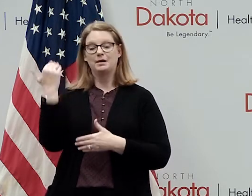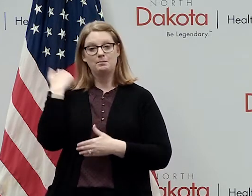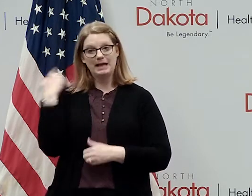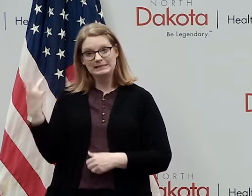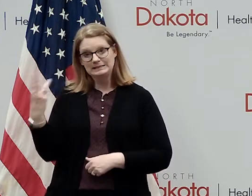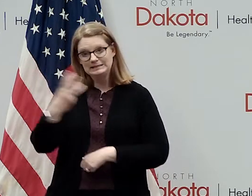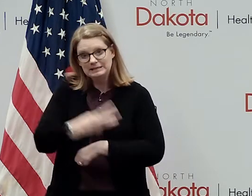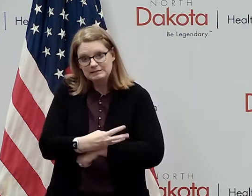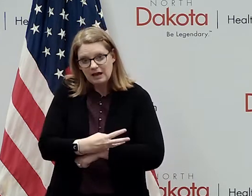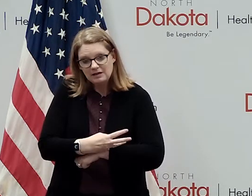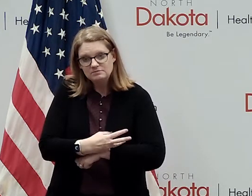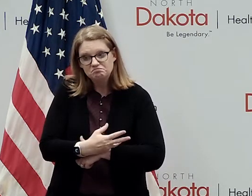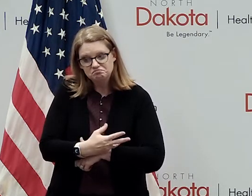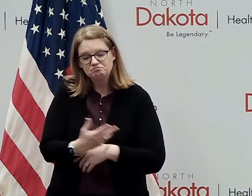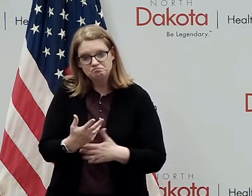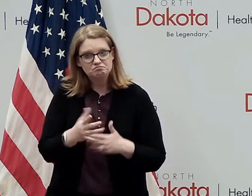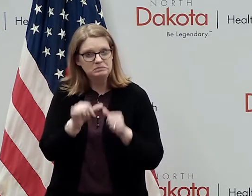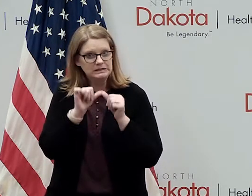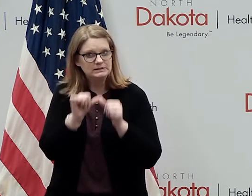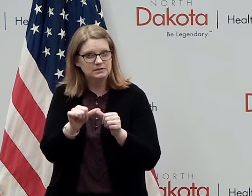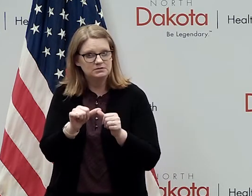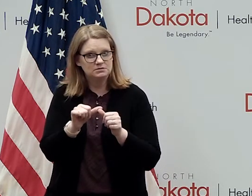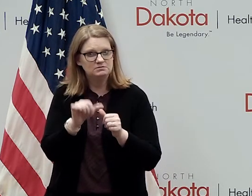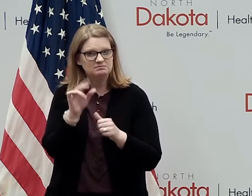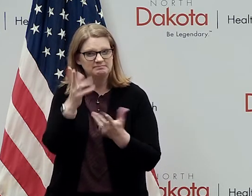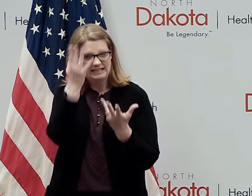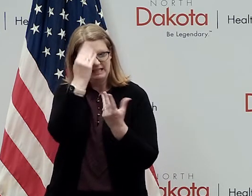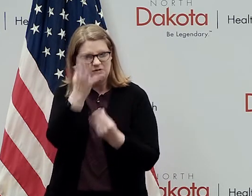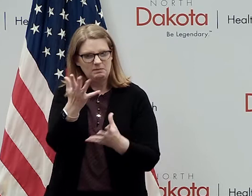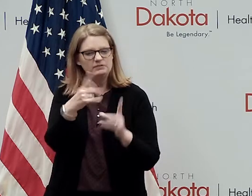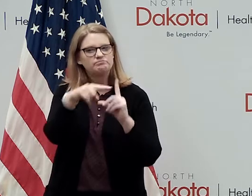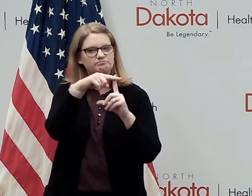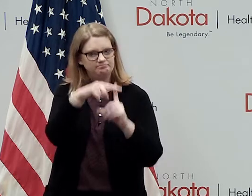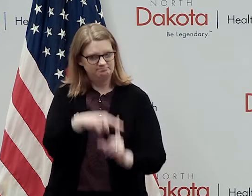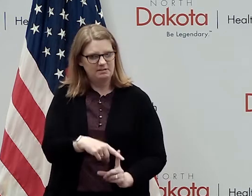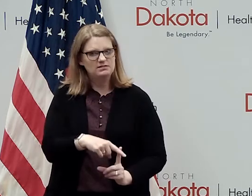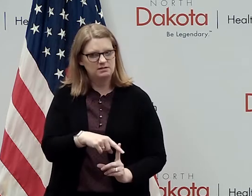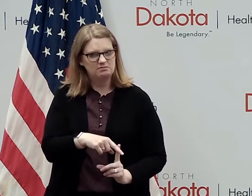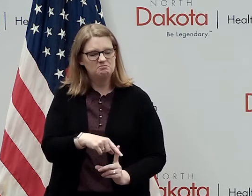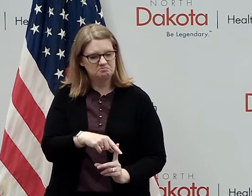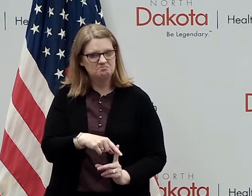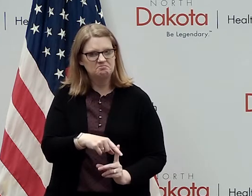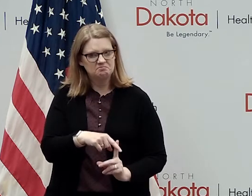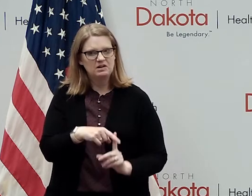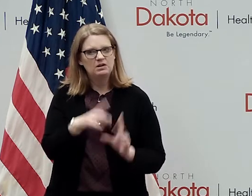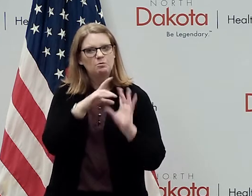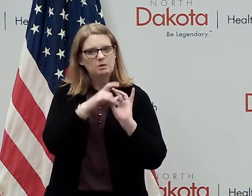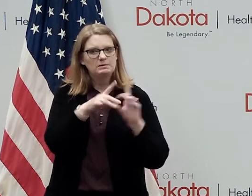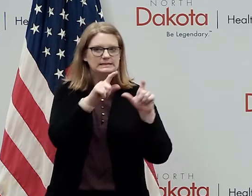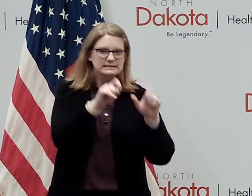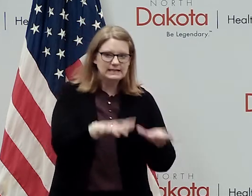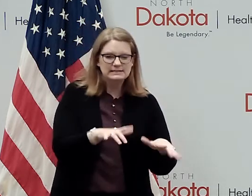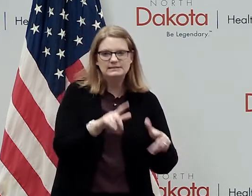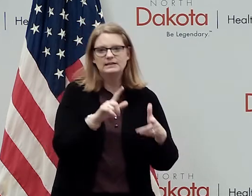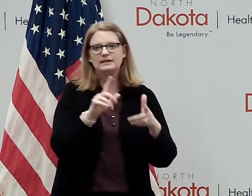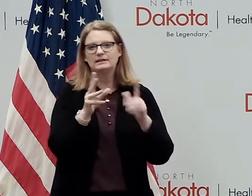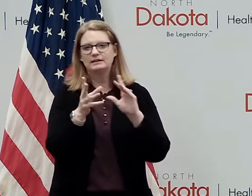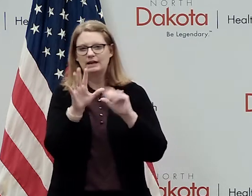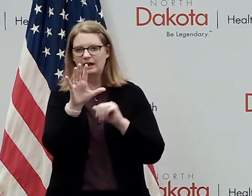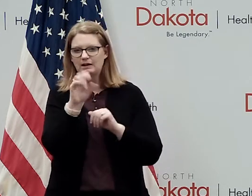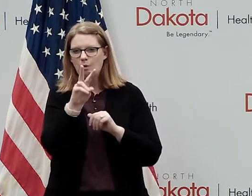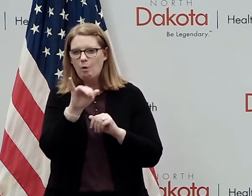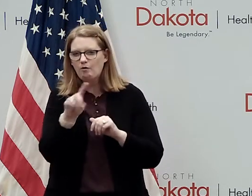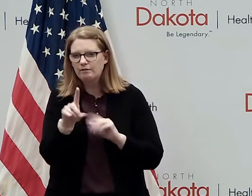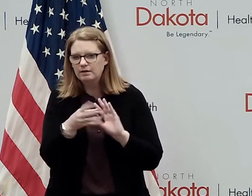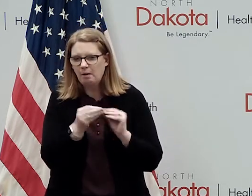days, continue to have very positive news for North Dakota in terms of our testing and our COVID numbers. And so,